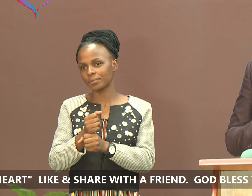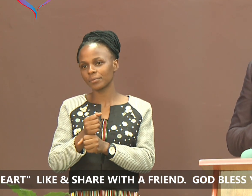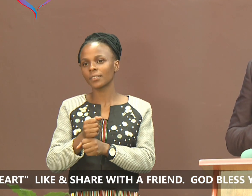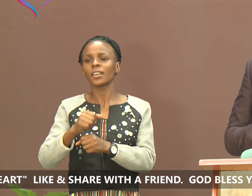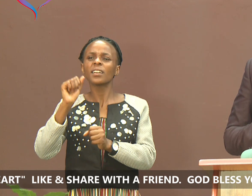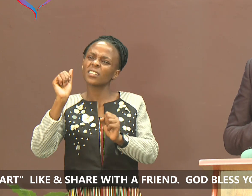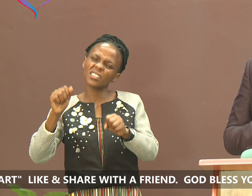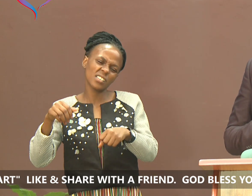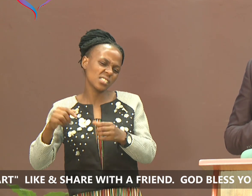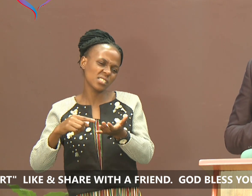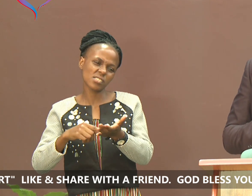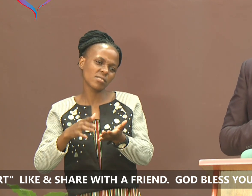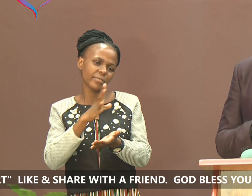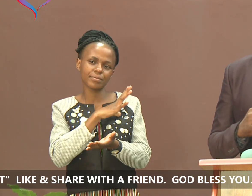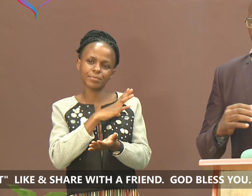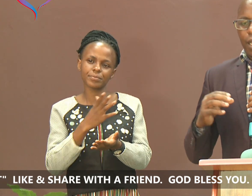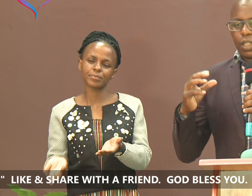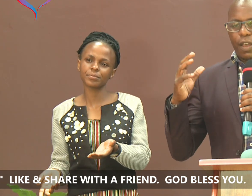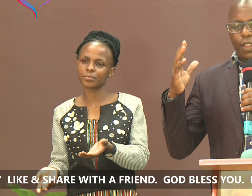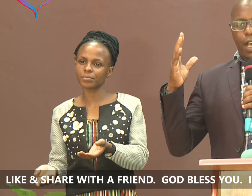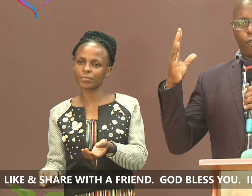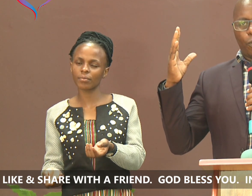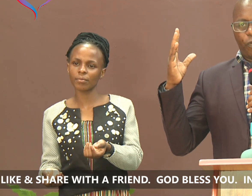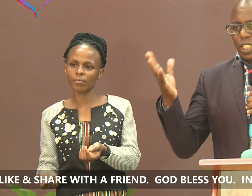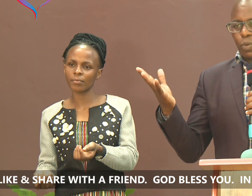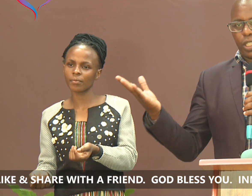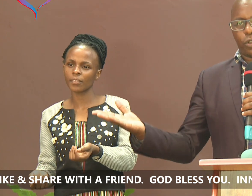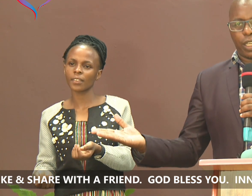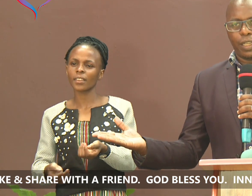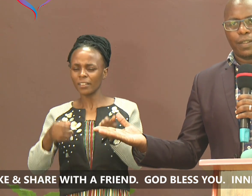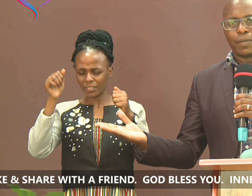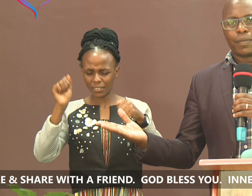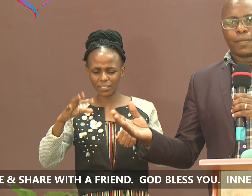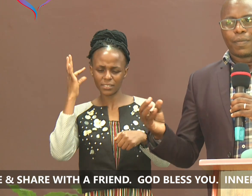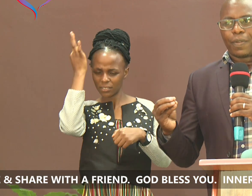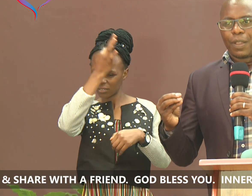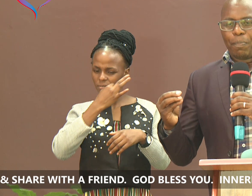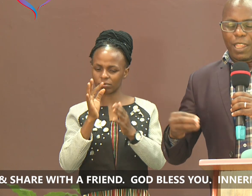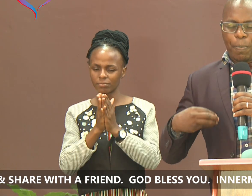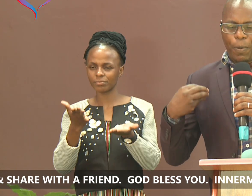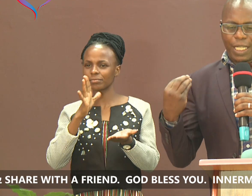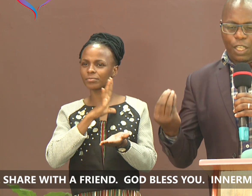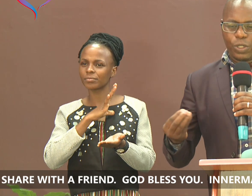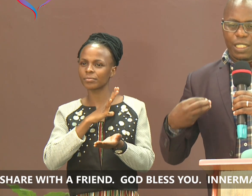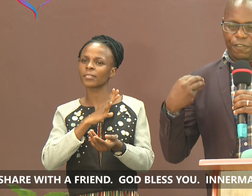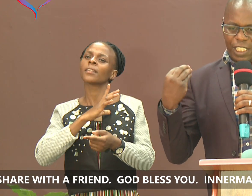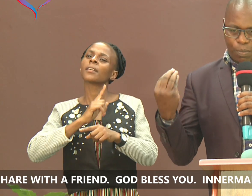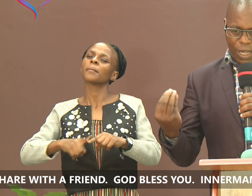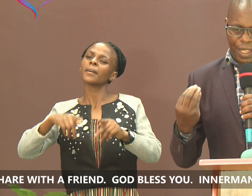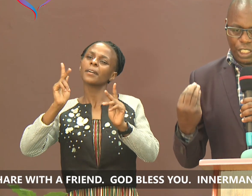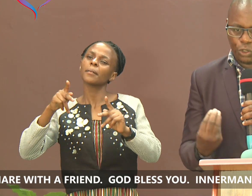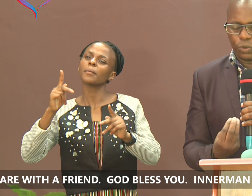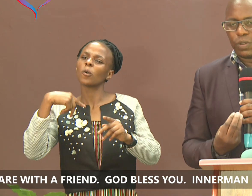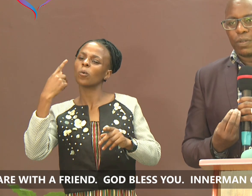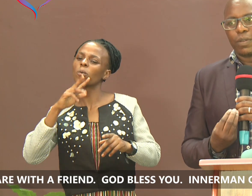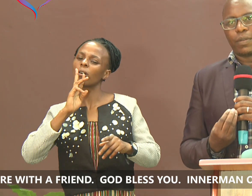technology is okay. Technology ataina buzibu. Yes, Facebook is okay. Ne Facebook taina buzibu. But the people that are using Facebook